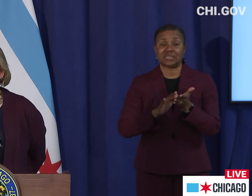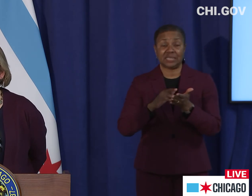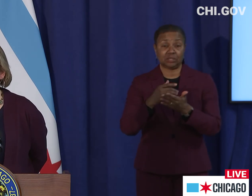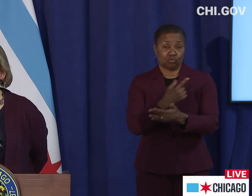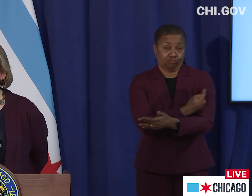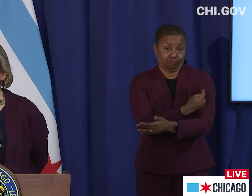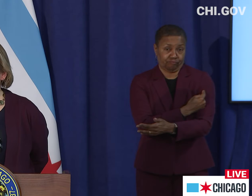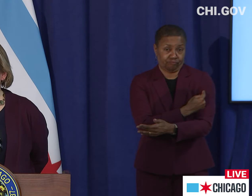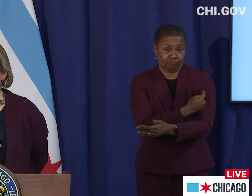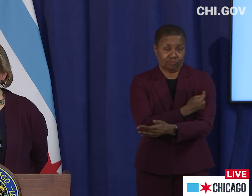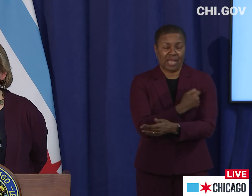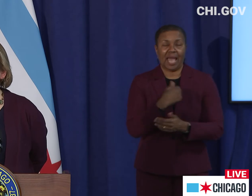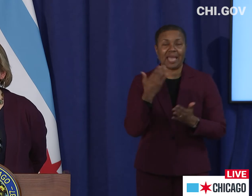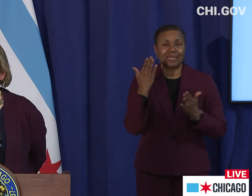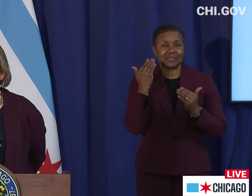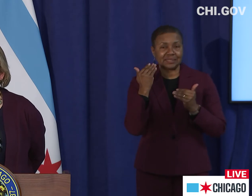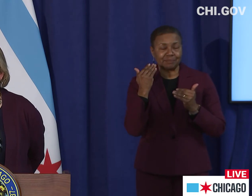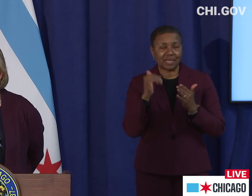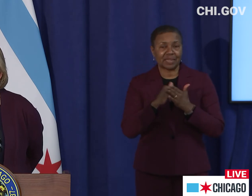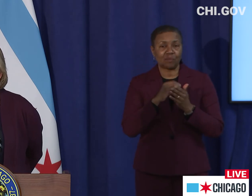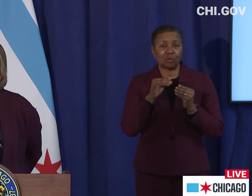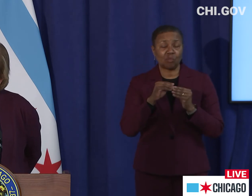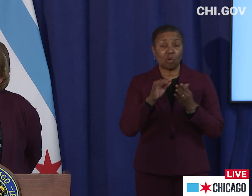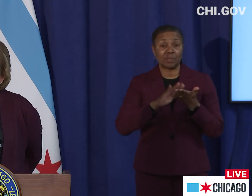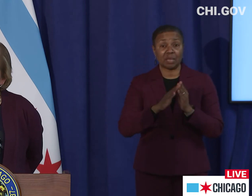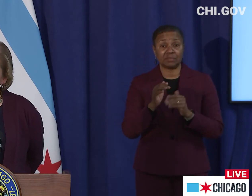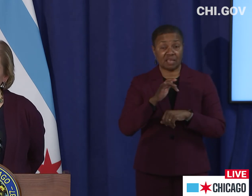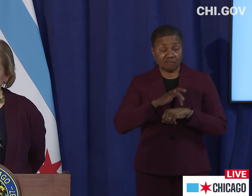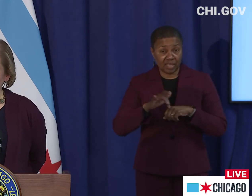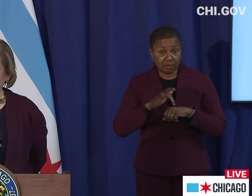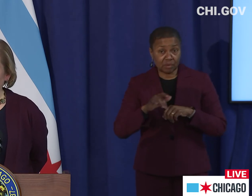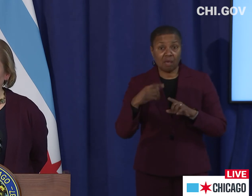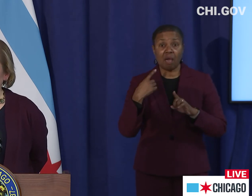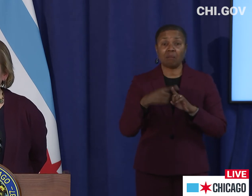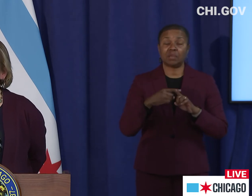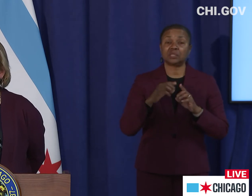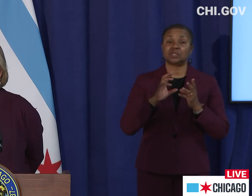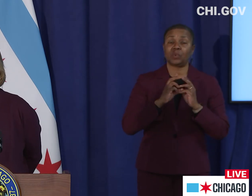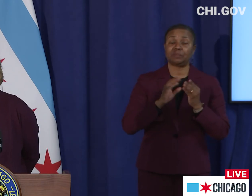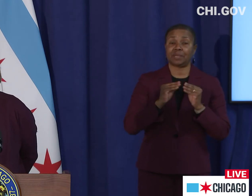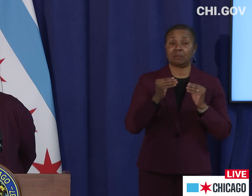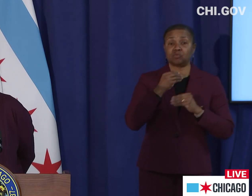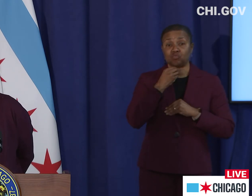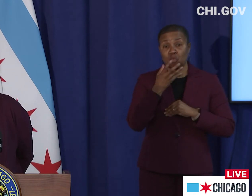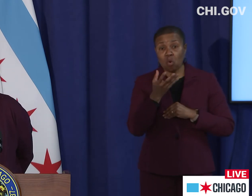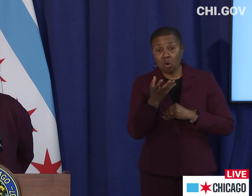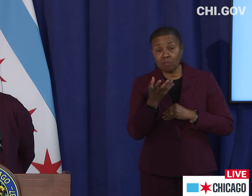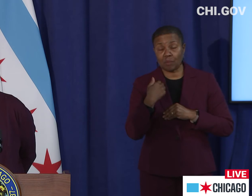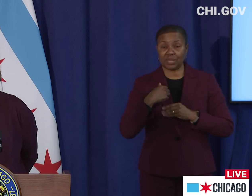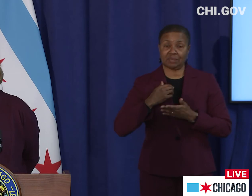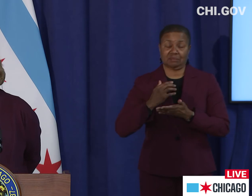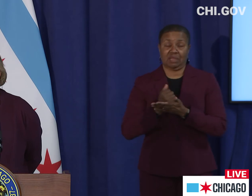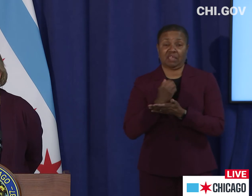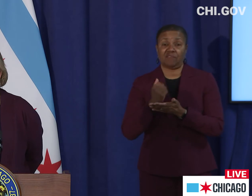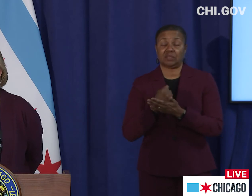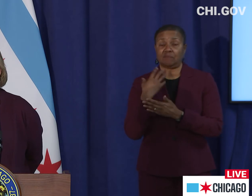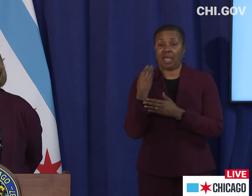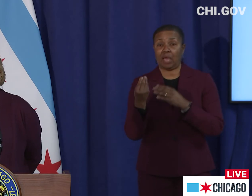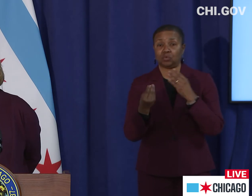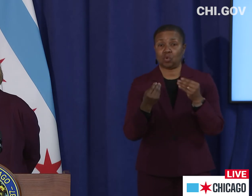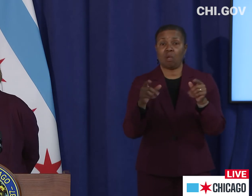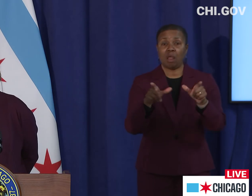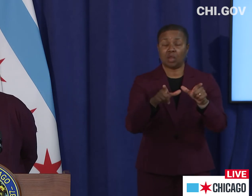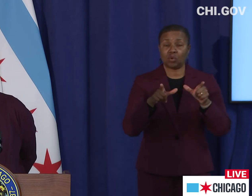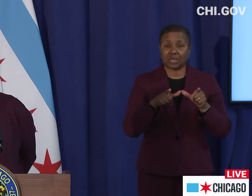much anticipate as more vaccine is available and as the weather warms up and we're able to take some more advantage of outdoor